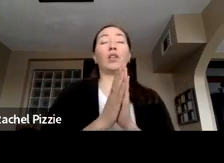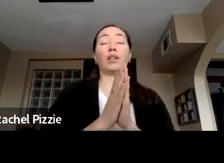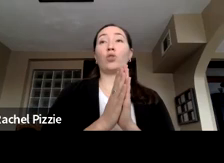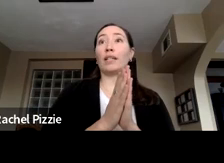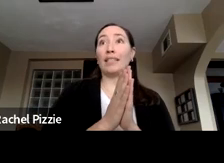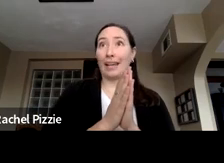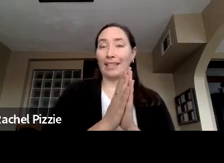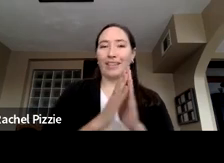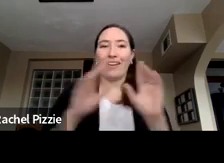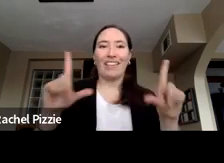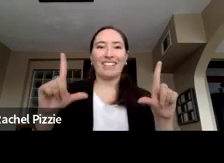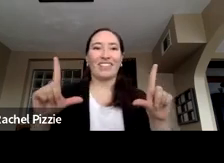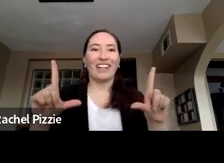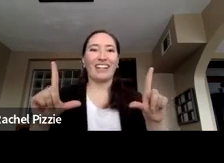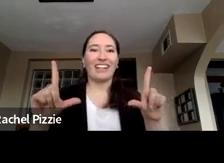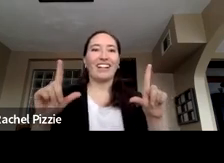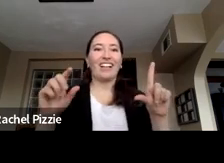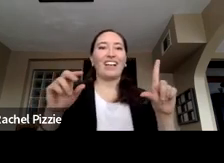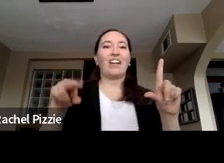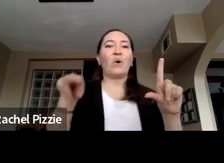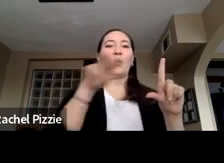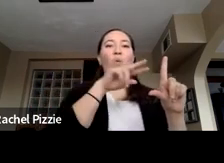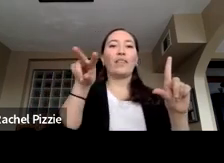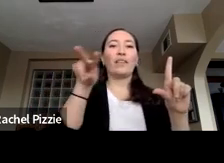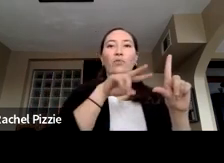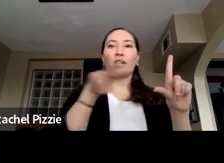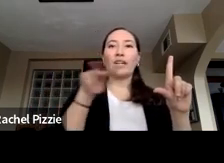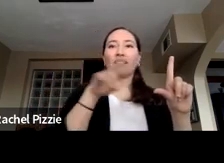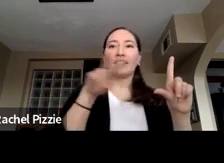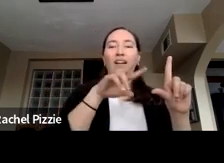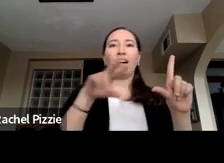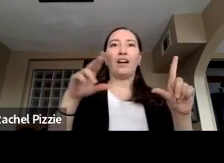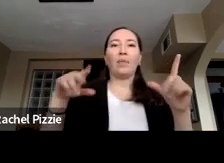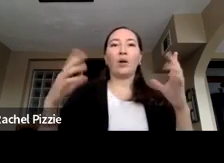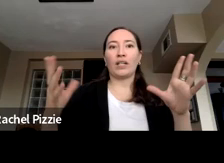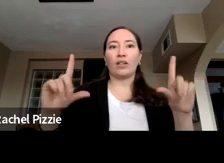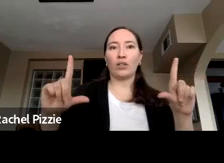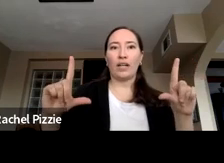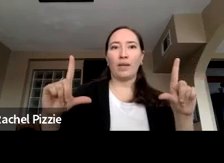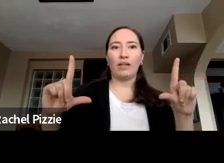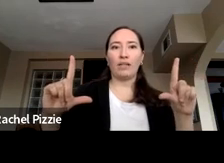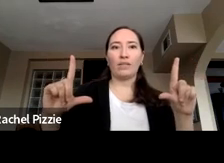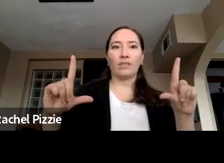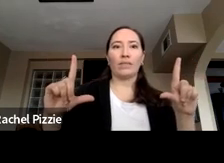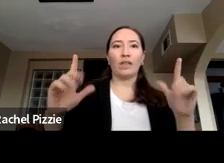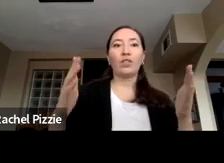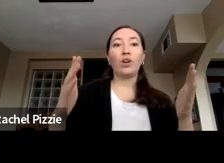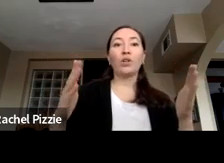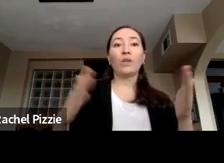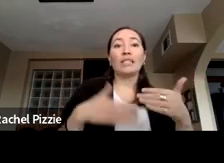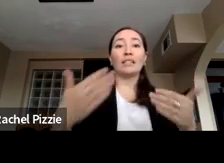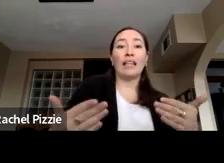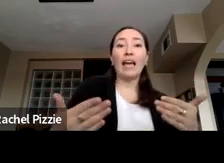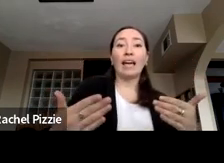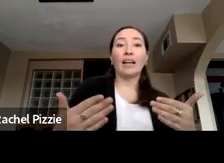or I'm sorry, 20 seconds on that screen while they read a particular statement. So